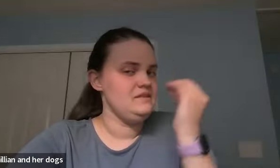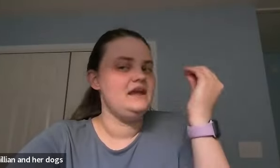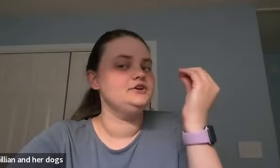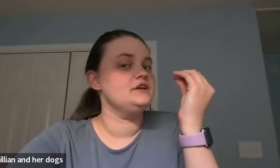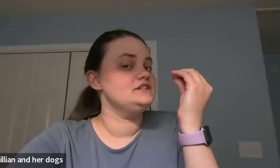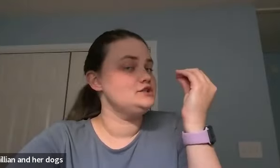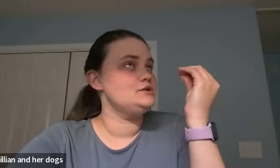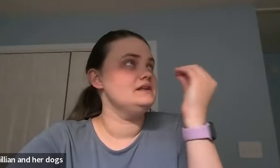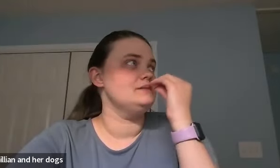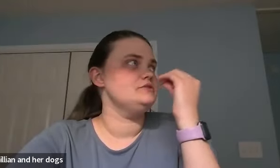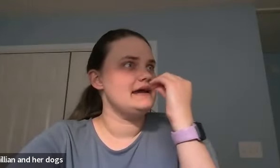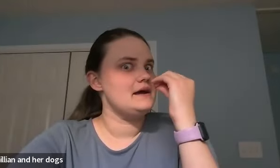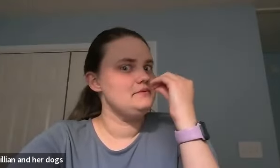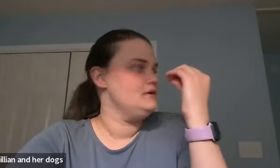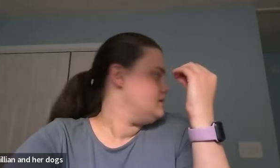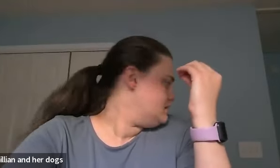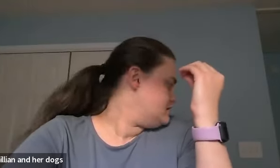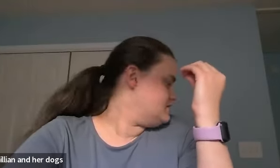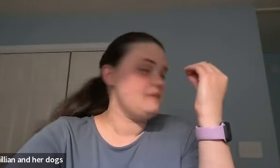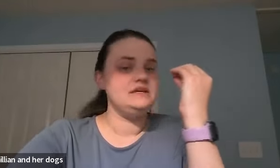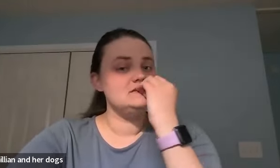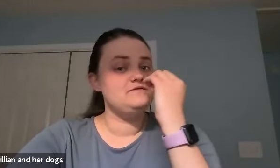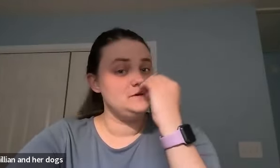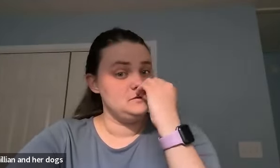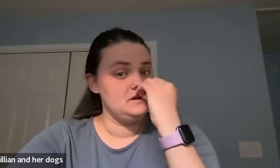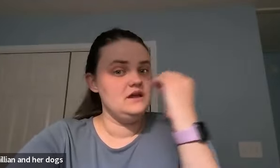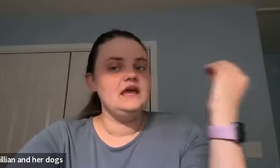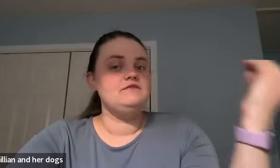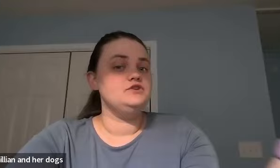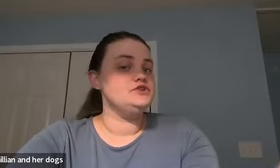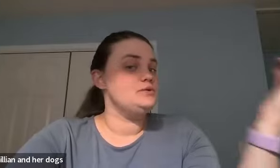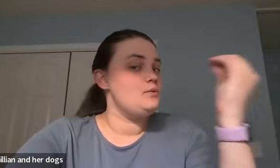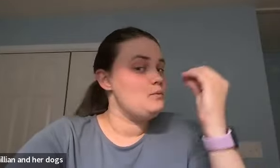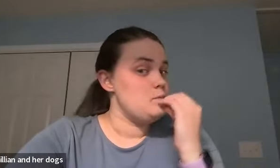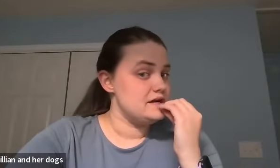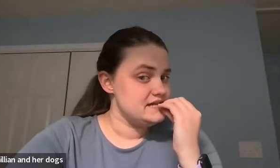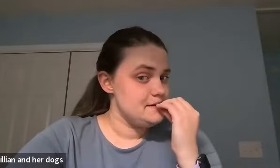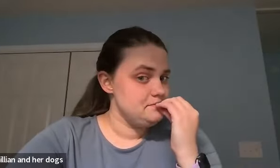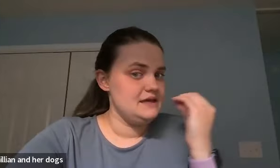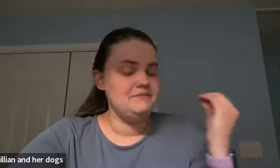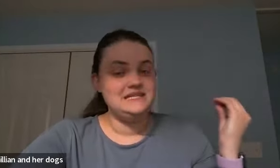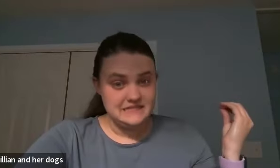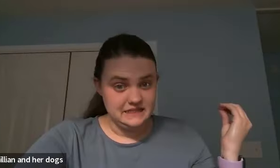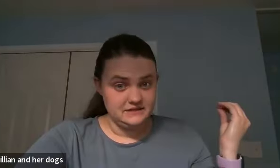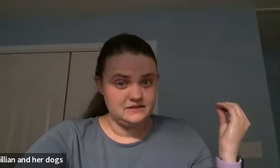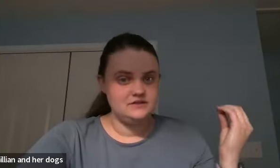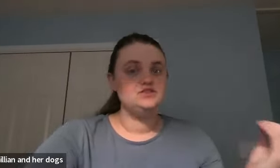And you're gonna do a double tap. That means food. If you do one tap, it means eat.